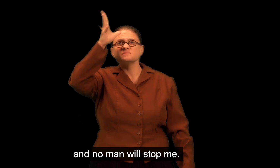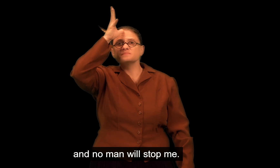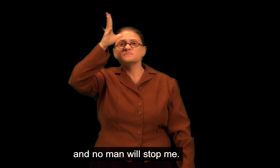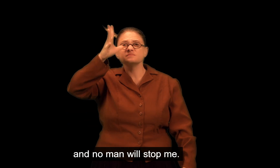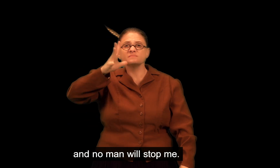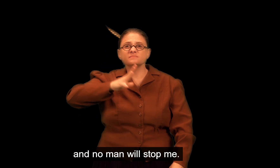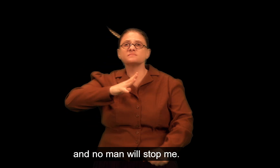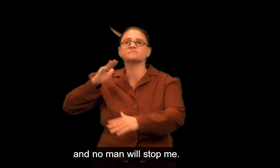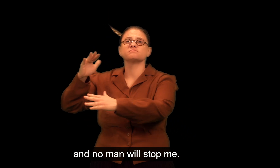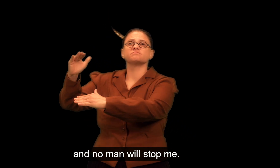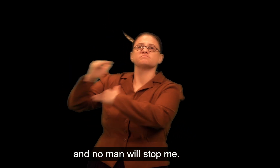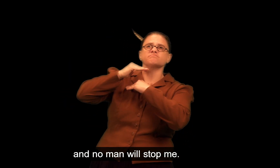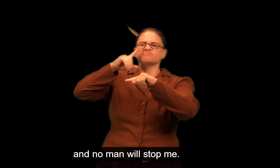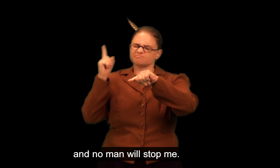and no man will stop me.